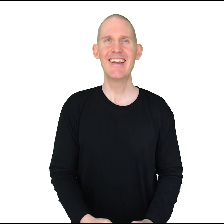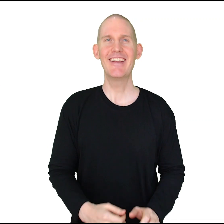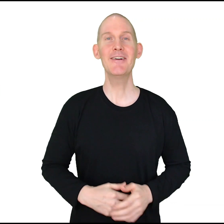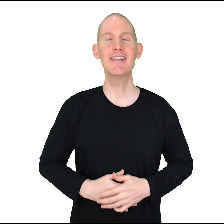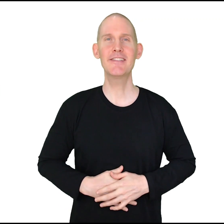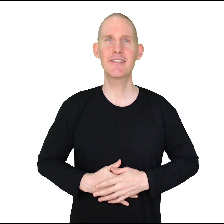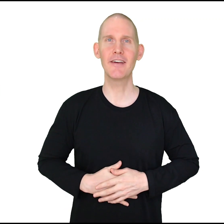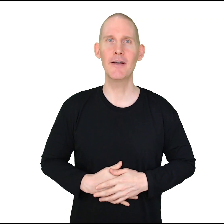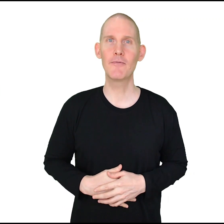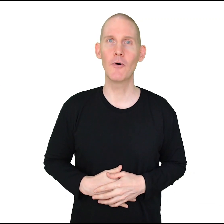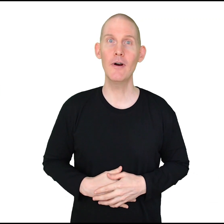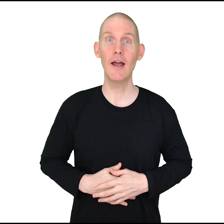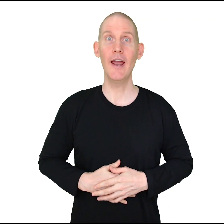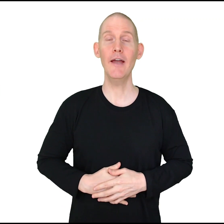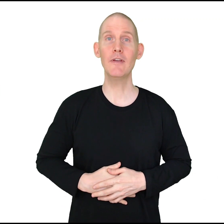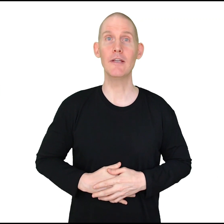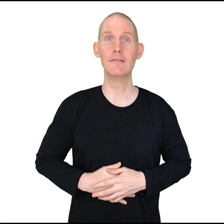Here is the sign for heavy.